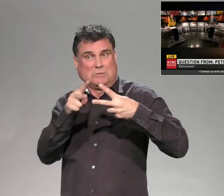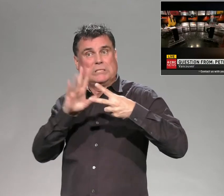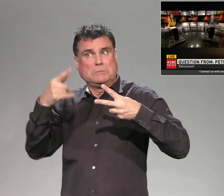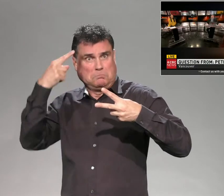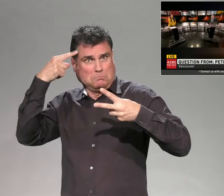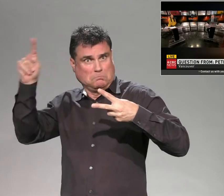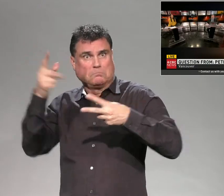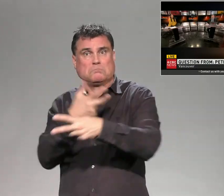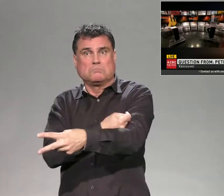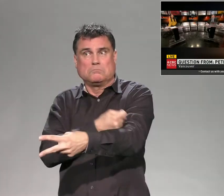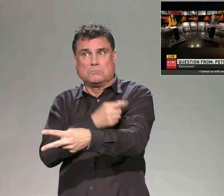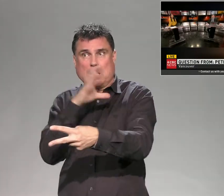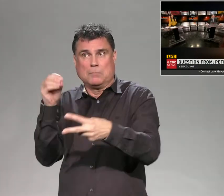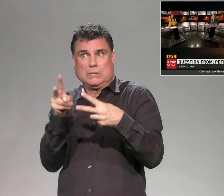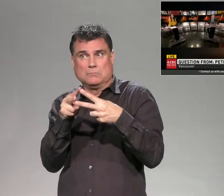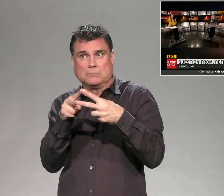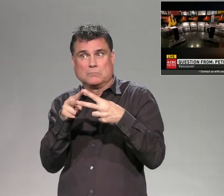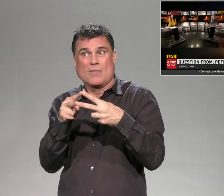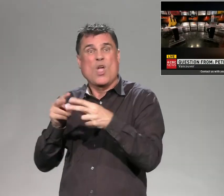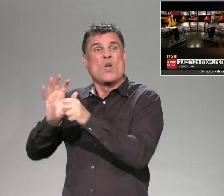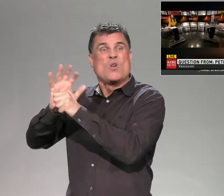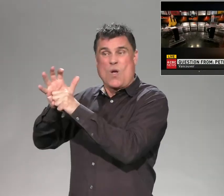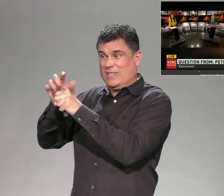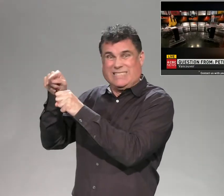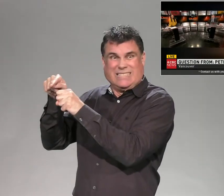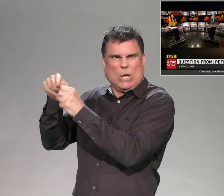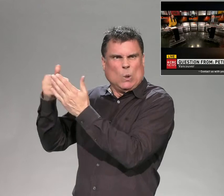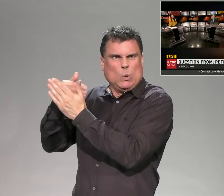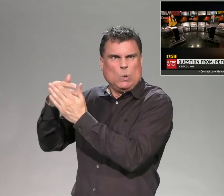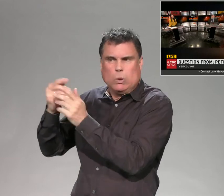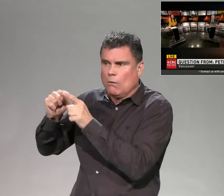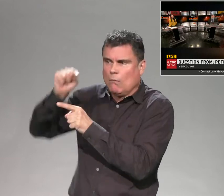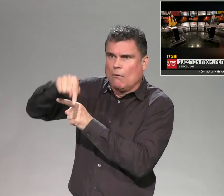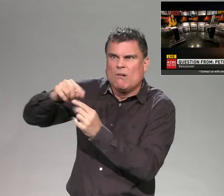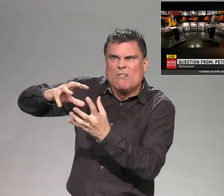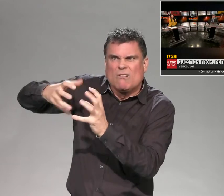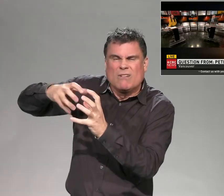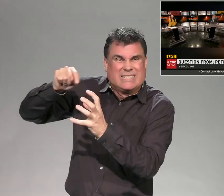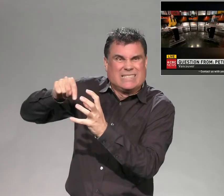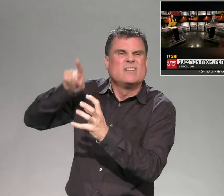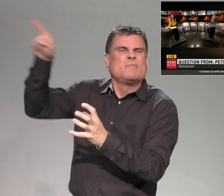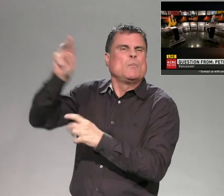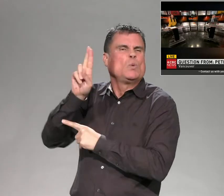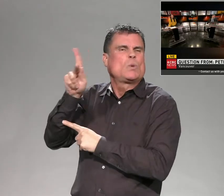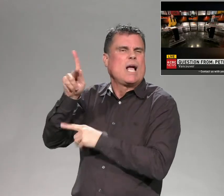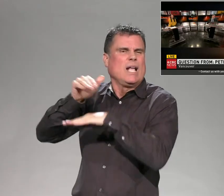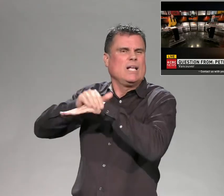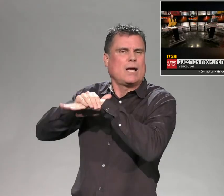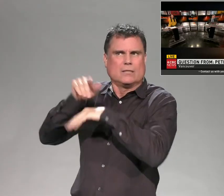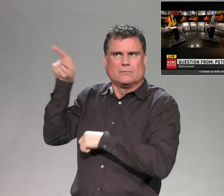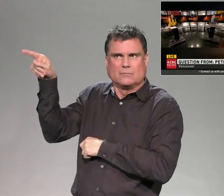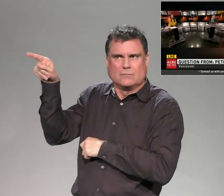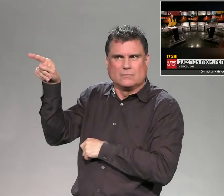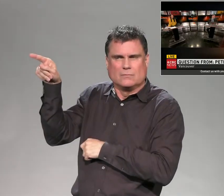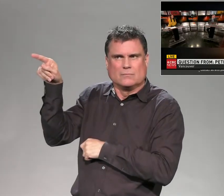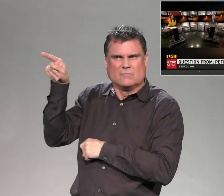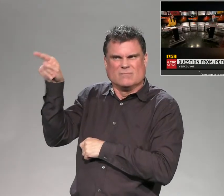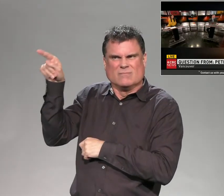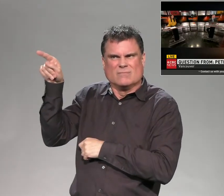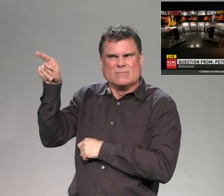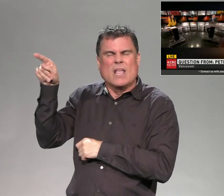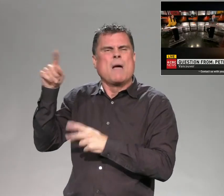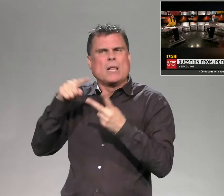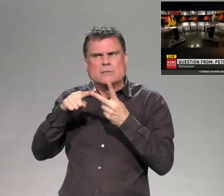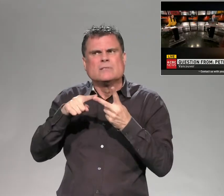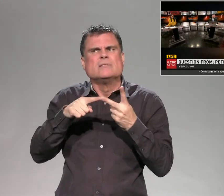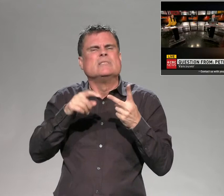vaccine was 12 times less effective against the South African variant. Pfizer's was 10.3 times less. Is there a vaccine